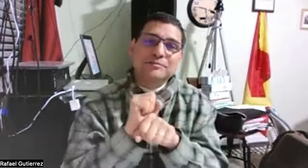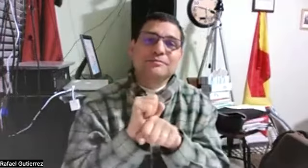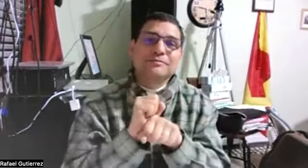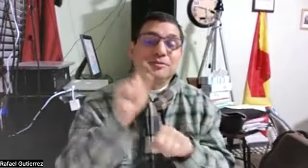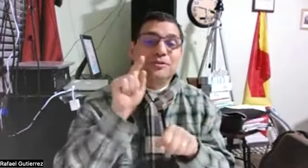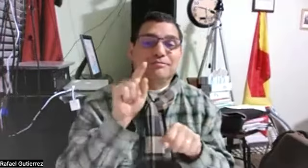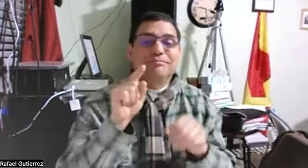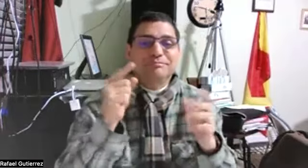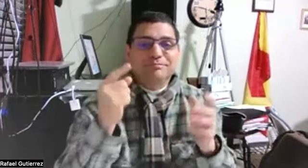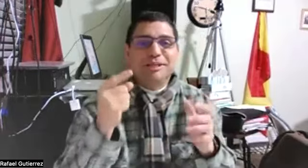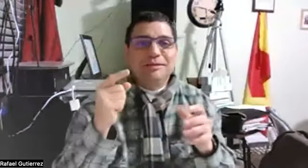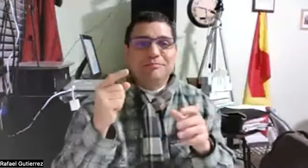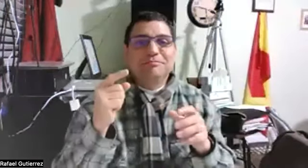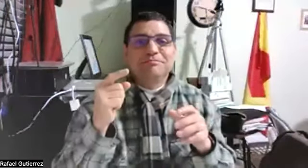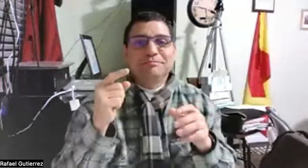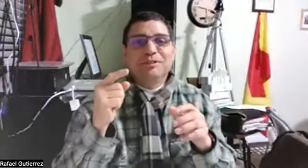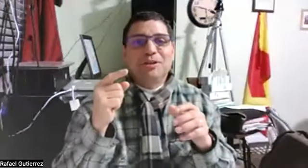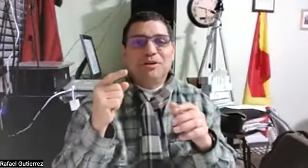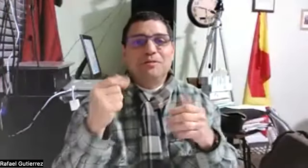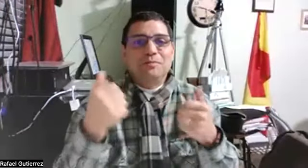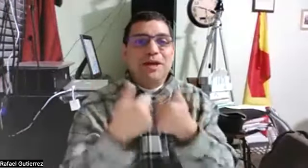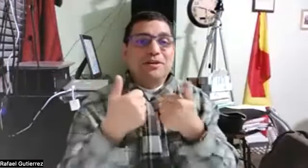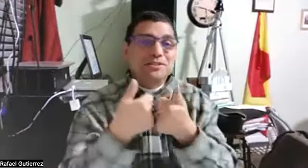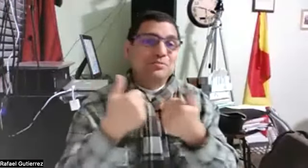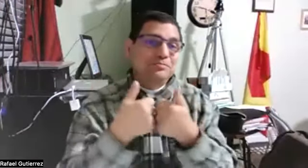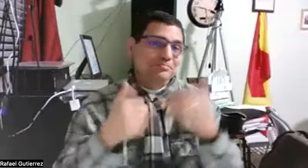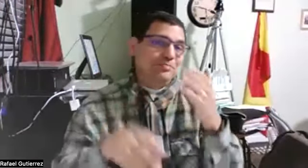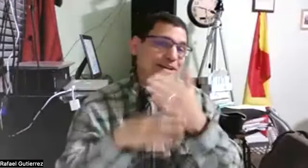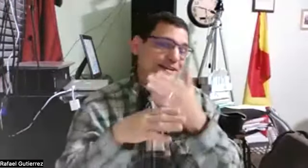hard for the players to play